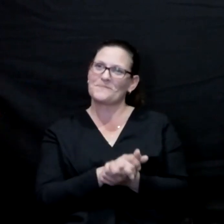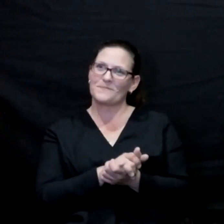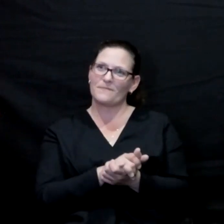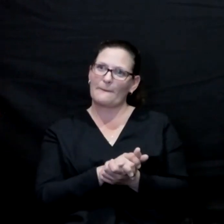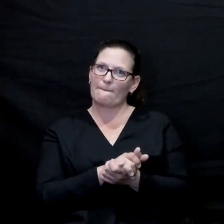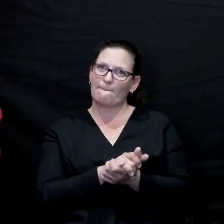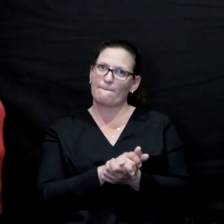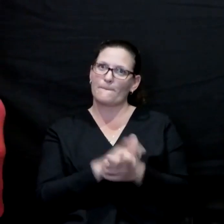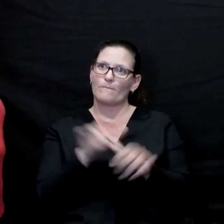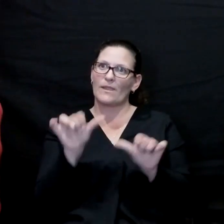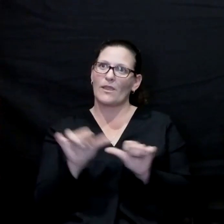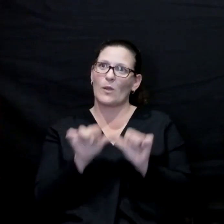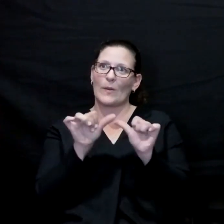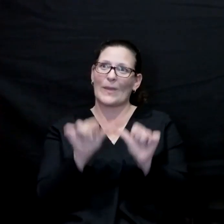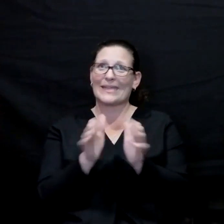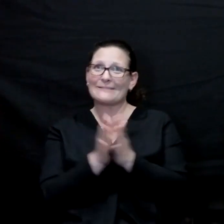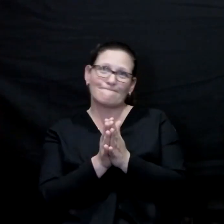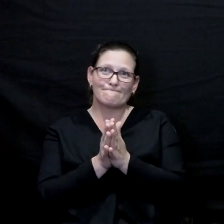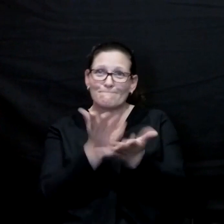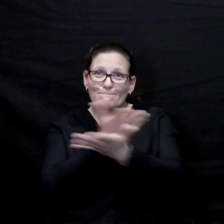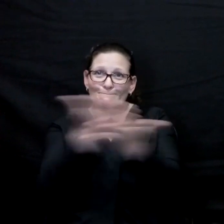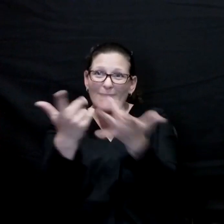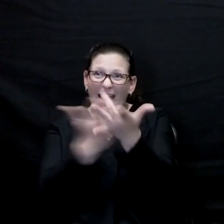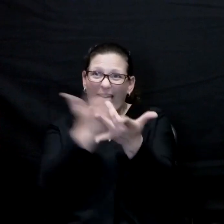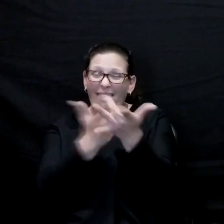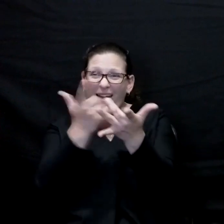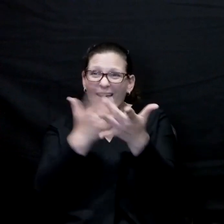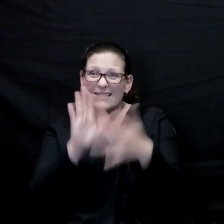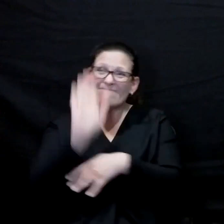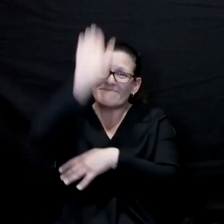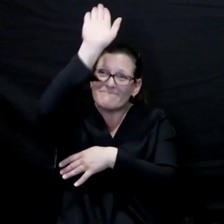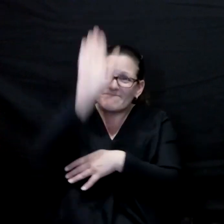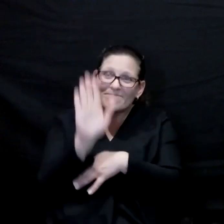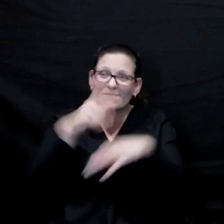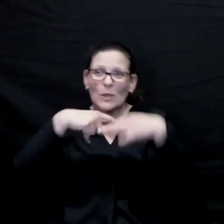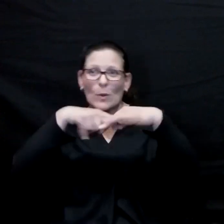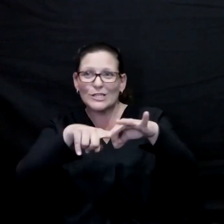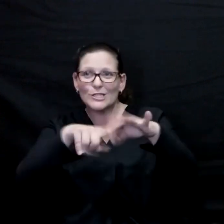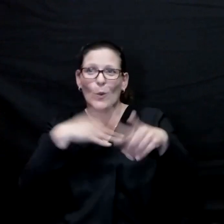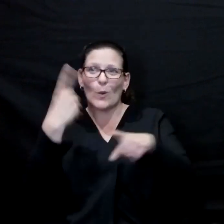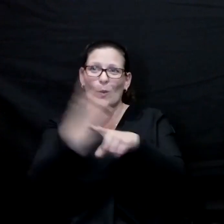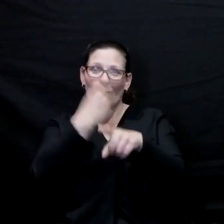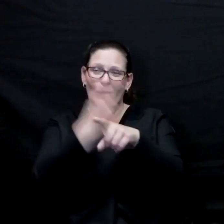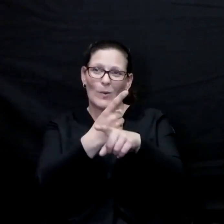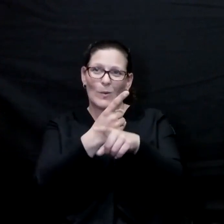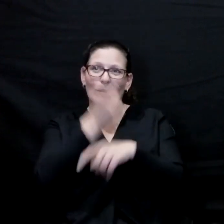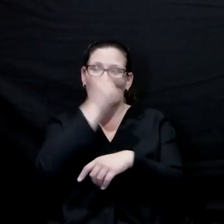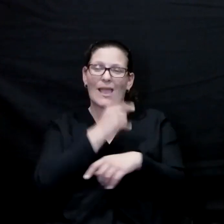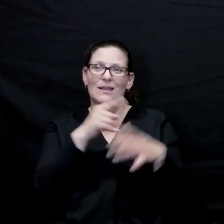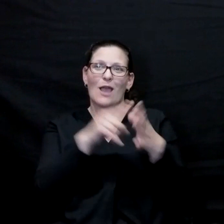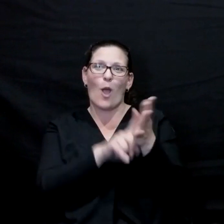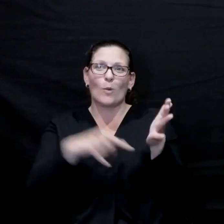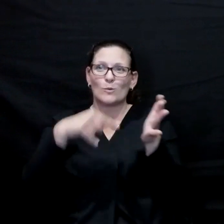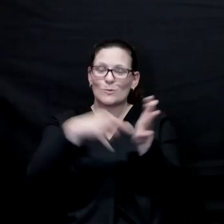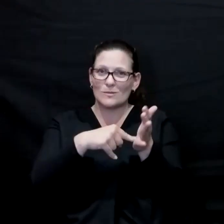Okay, last chance, Alt-Y to put your hand up, or Alt-H to type a question, or just click